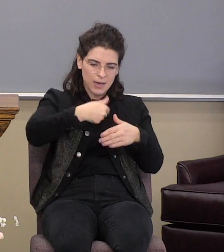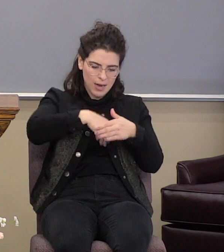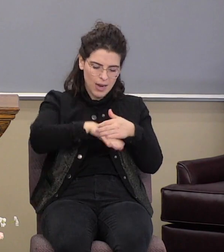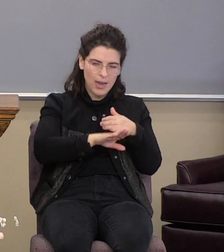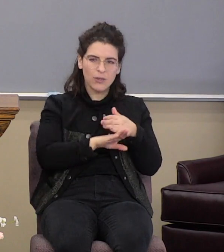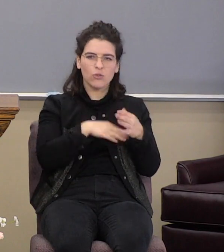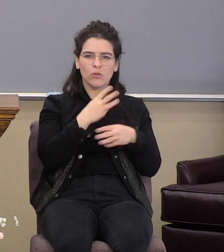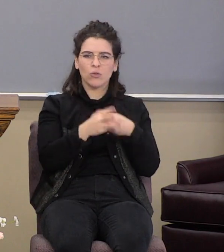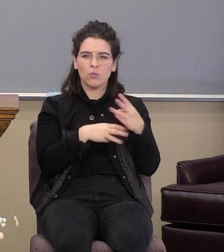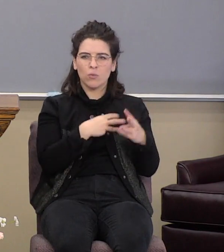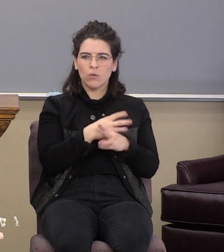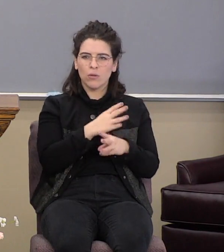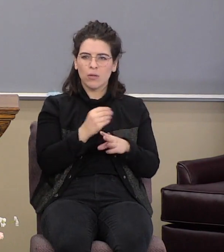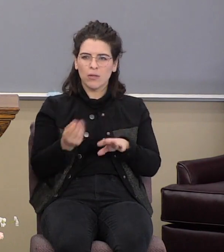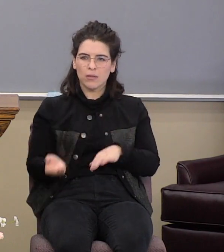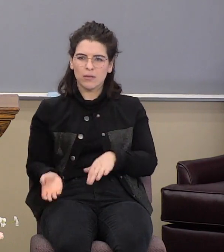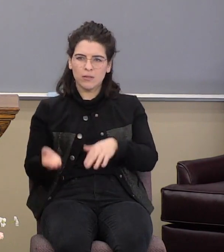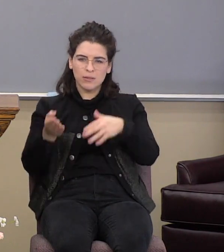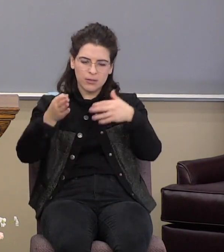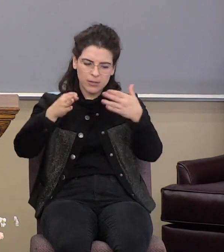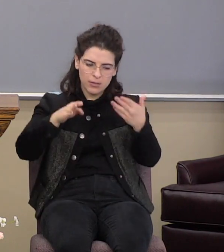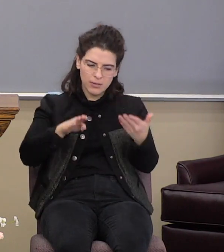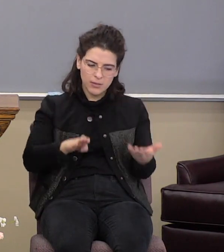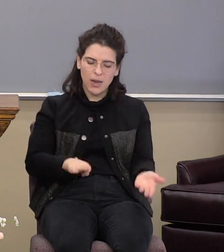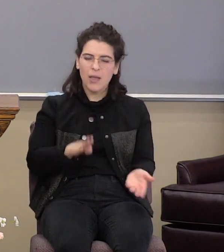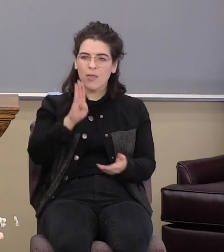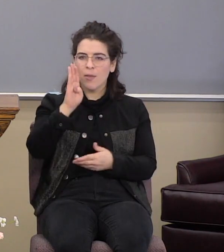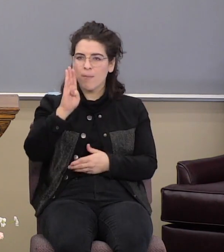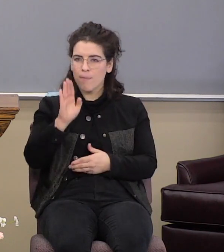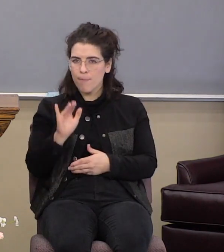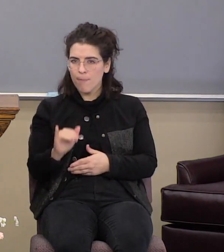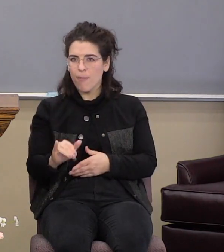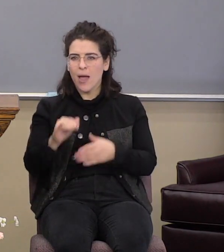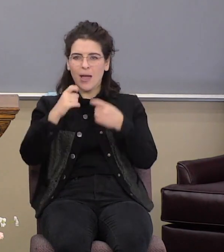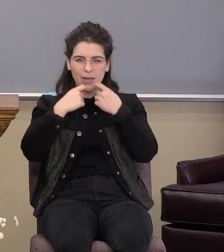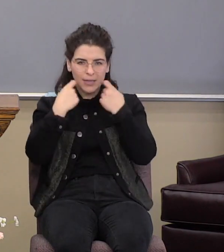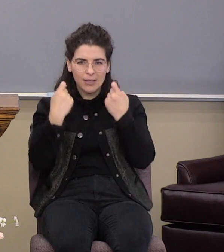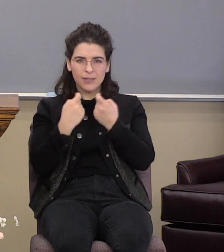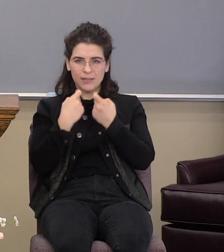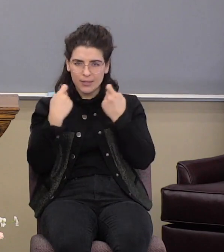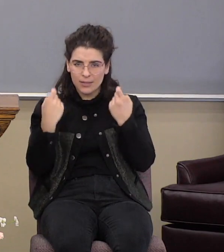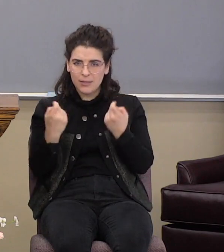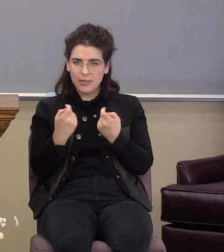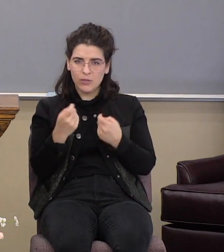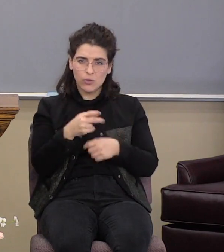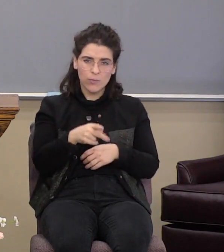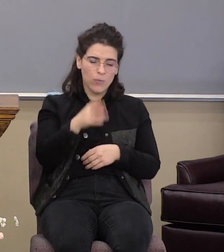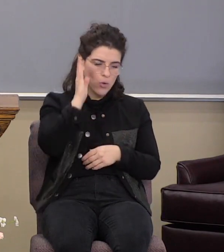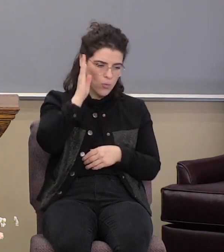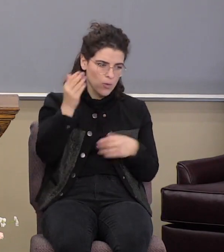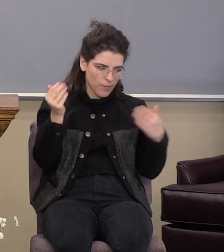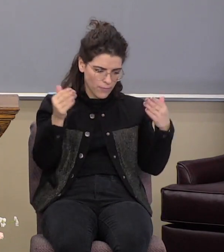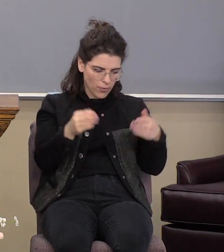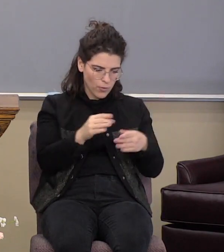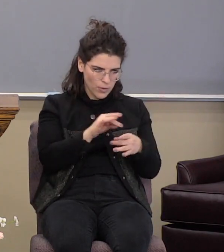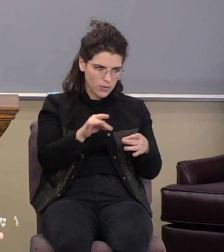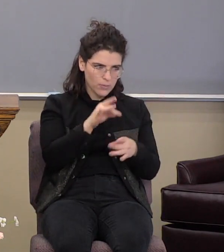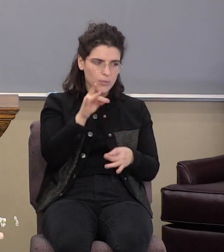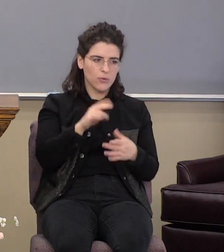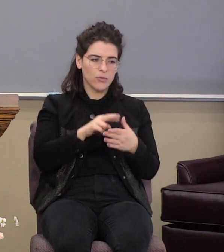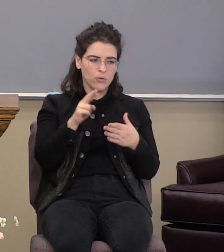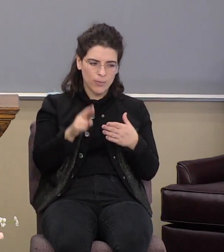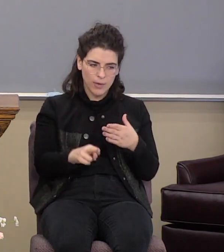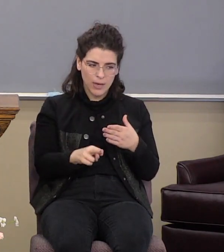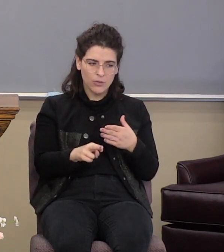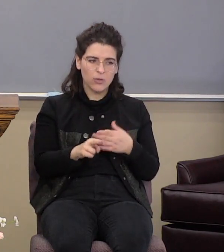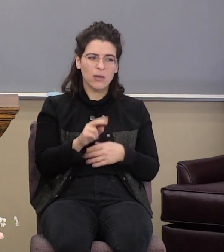and what? Death by sin. So Paul now is going to focus on the spiritual ramifications, okay?